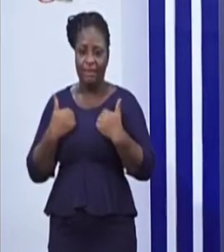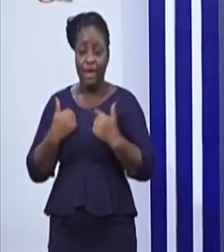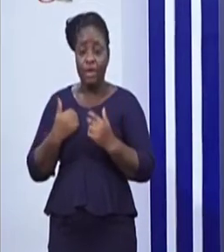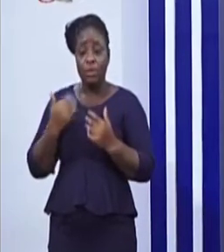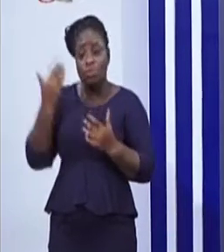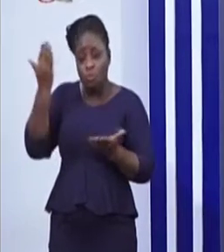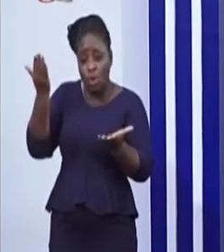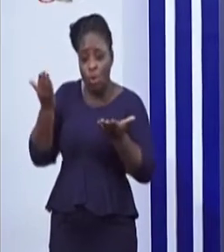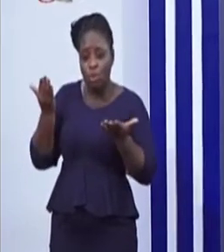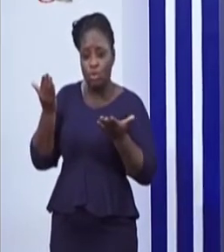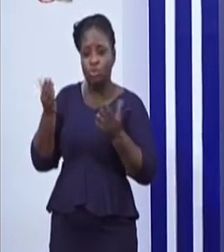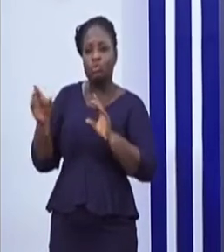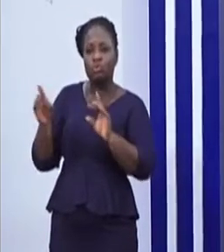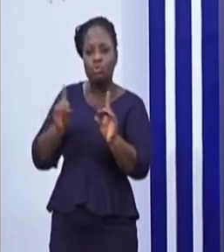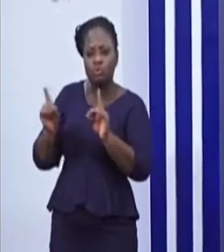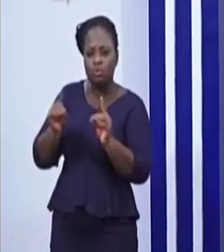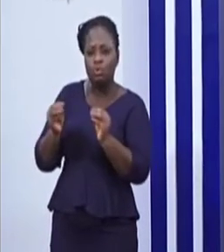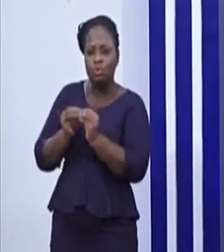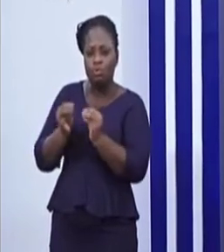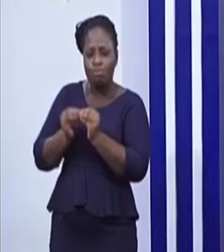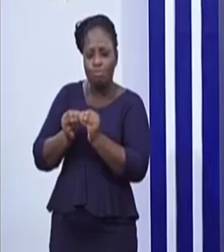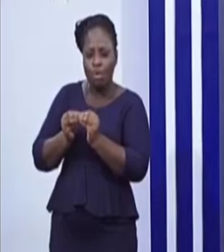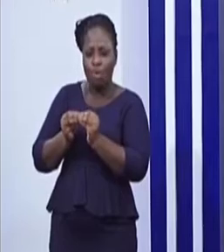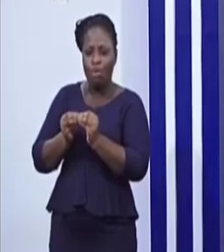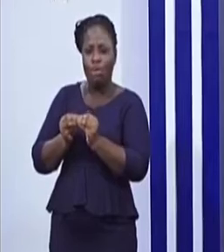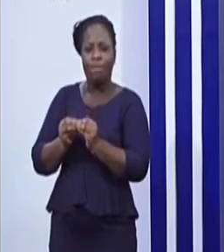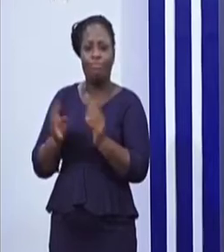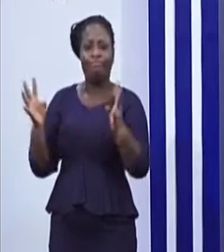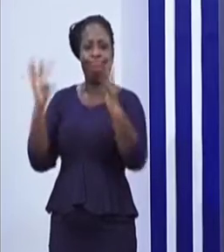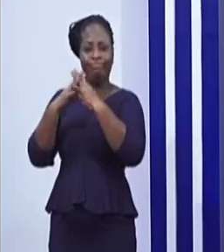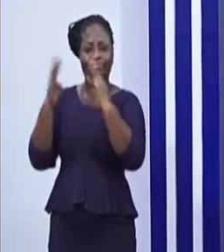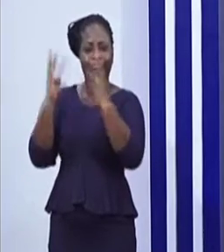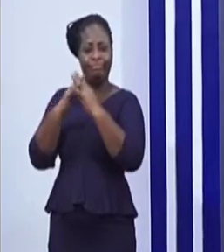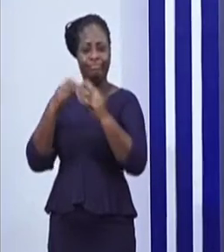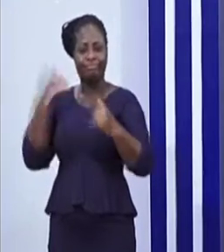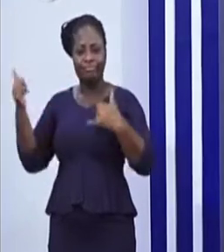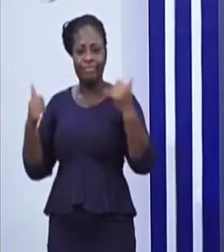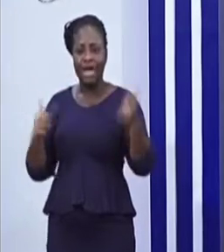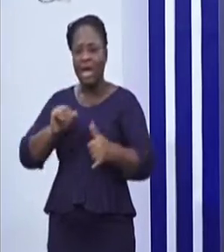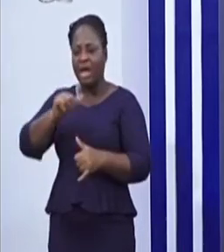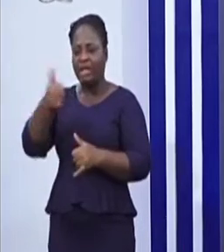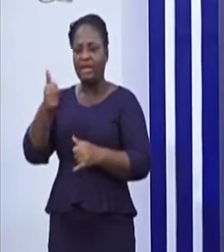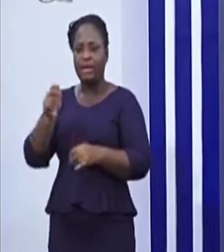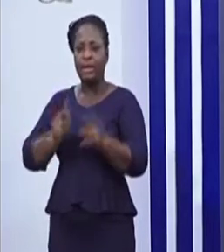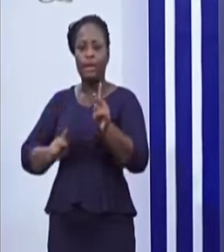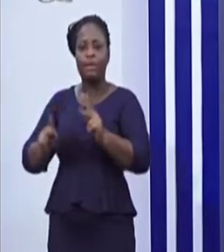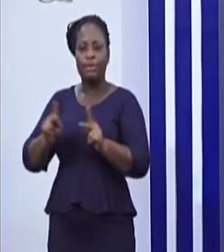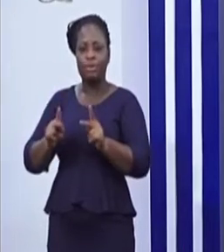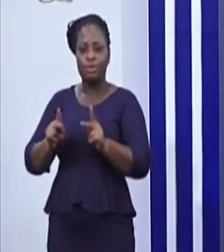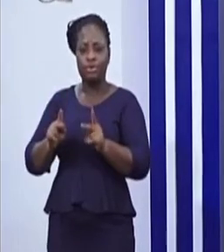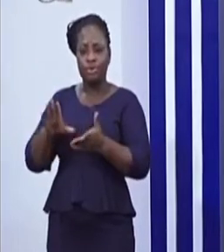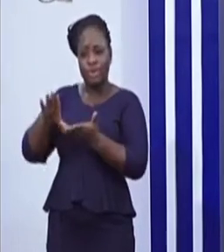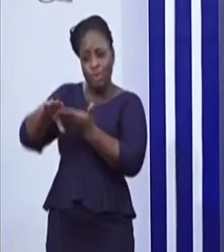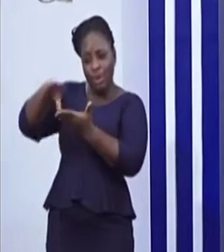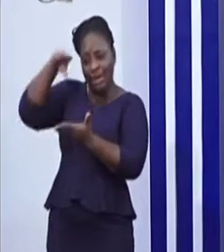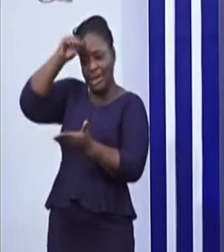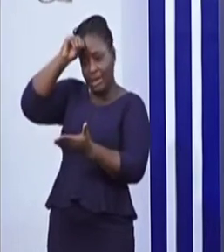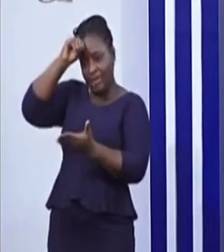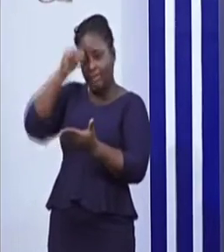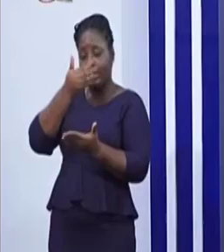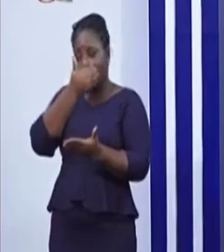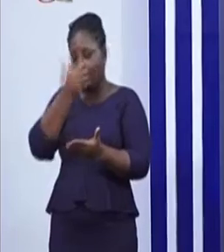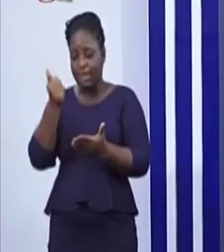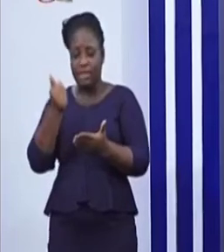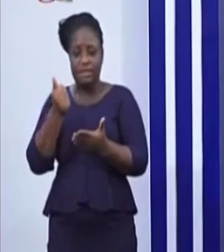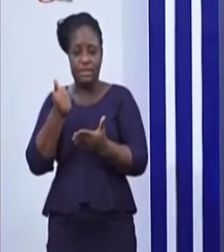intend to do that and do teleconferencing with other centers across the country so that they can also learn from the best practices that is